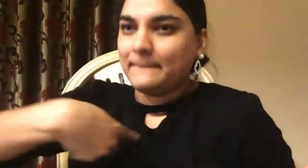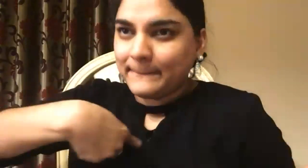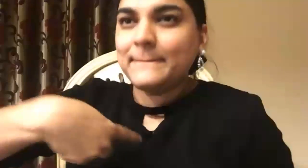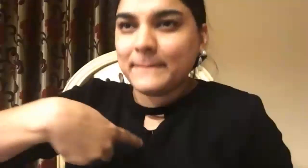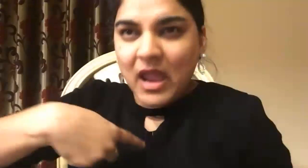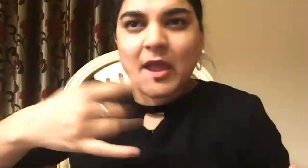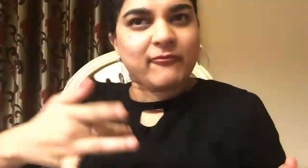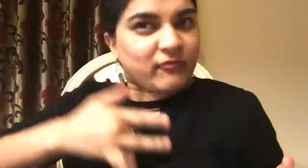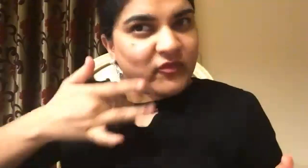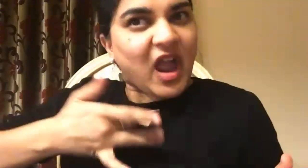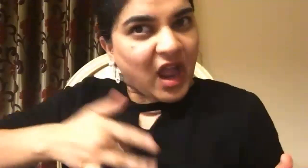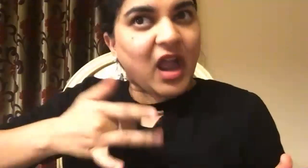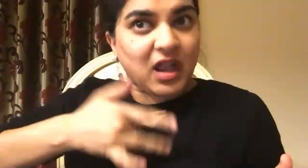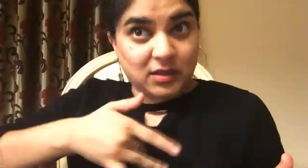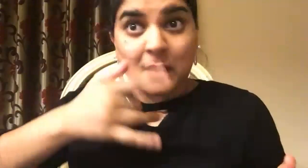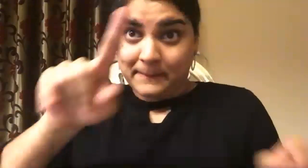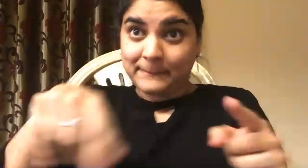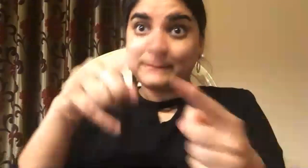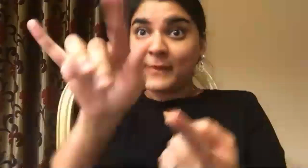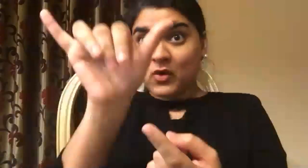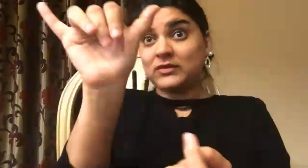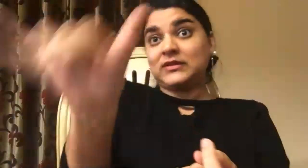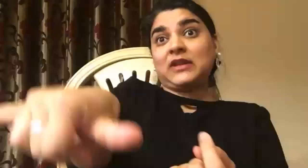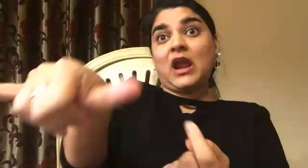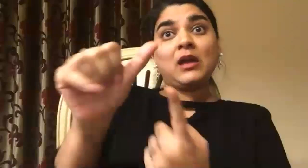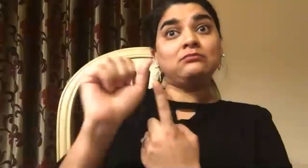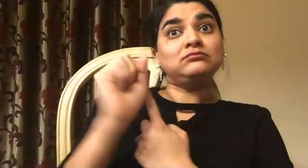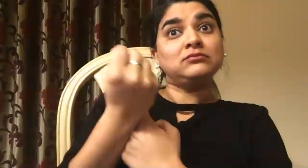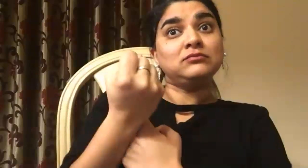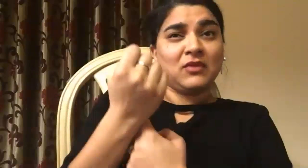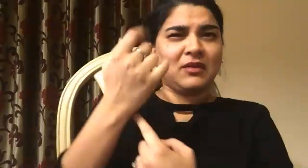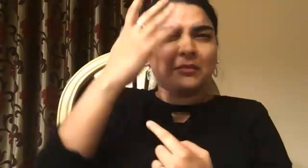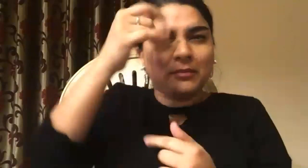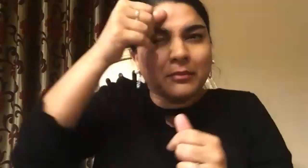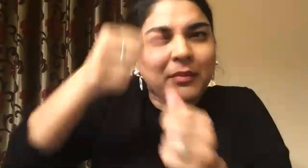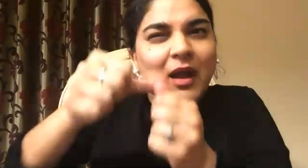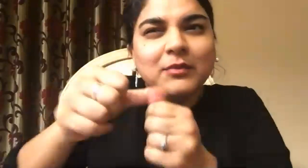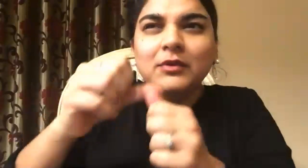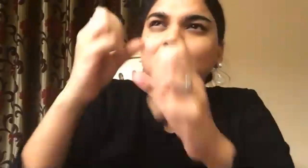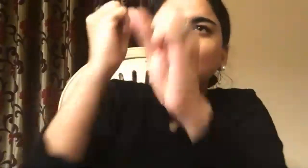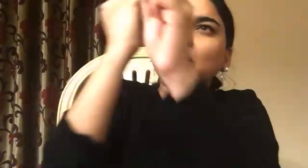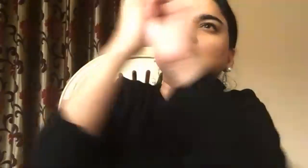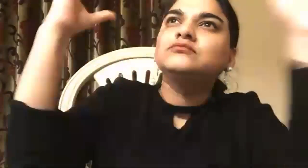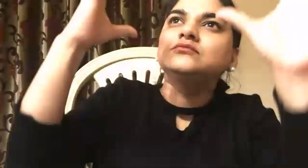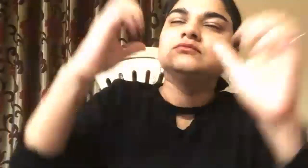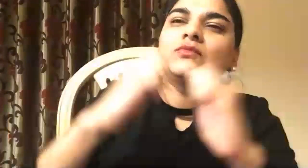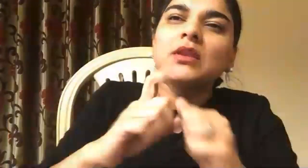maybe later. I mean, I feel very strongly about that situation. What did you see